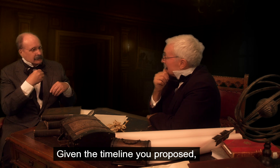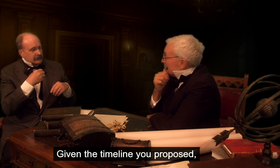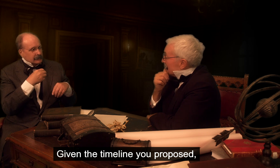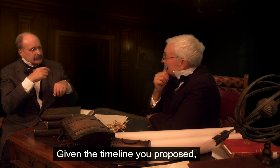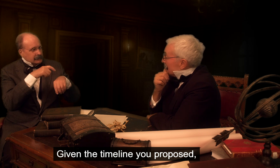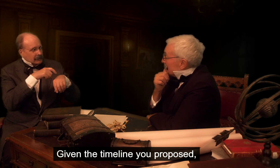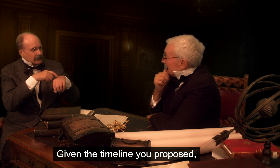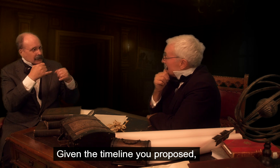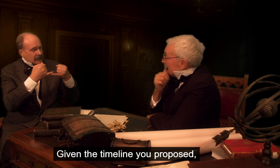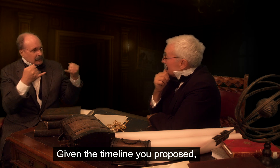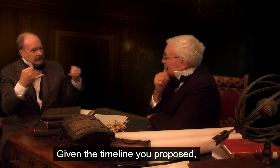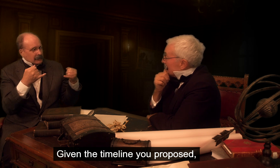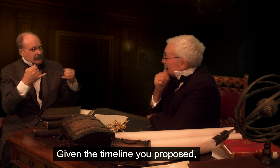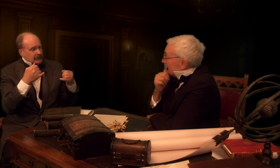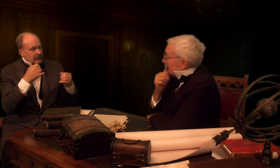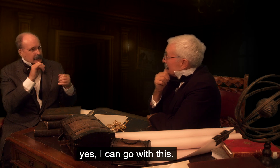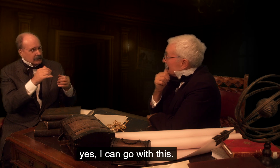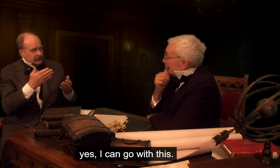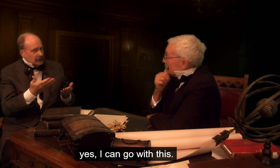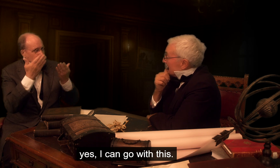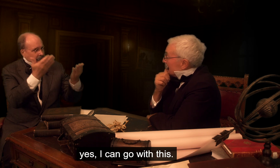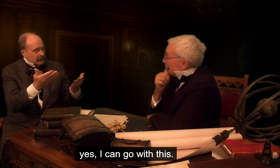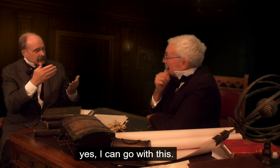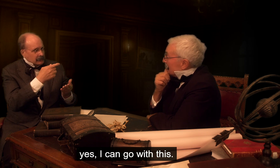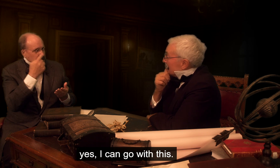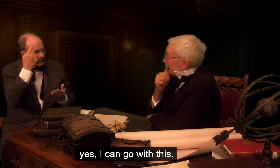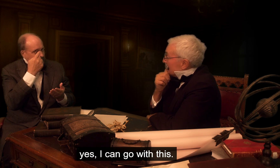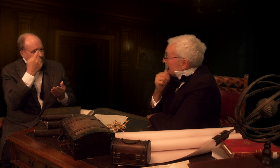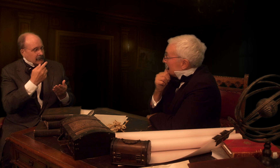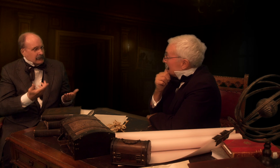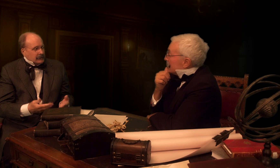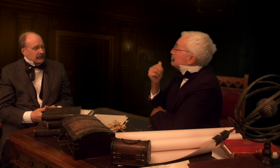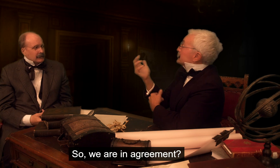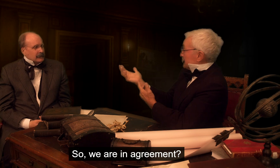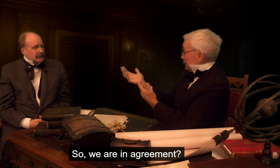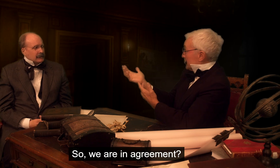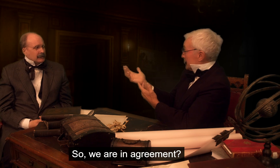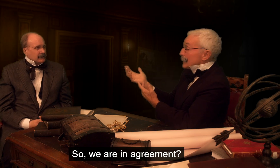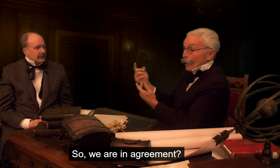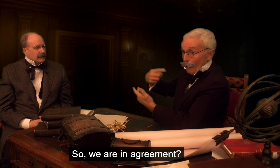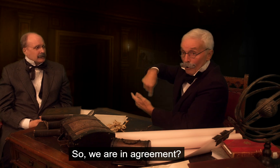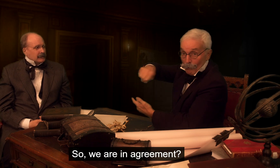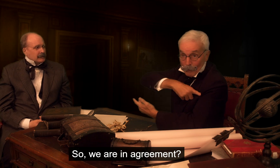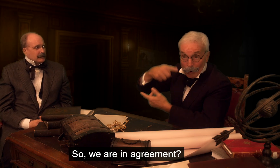Given the timeline you proposed, yes, I can go with this. So, we are in